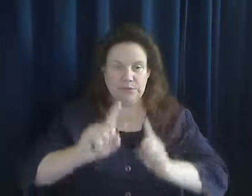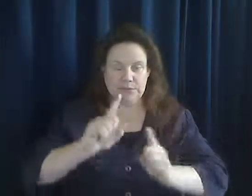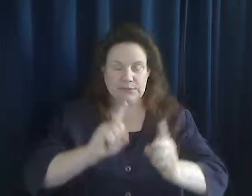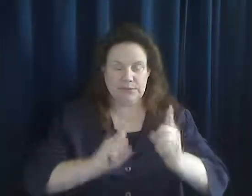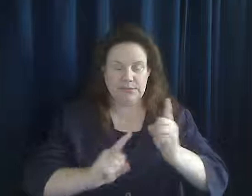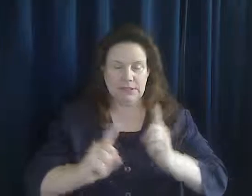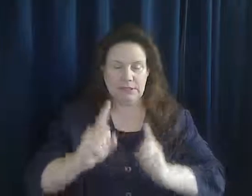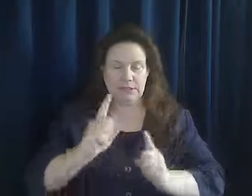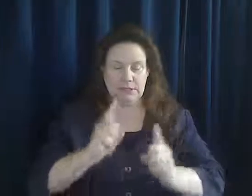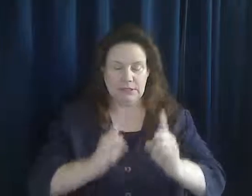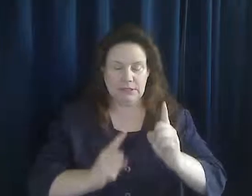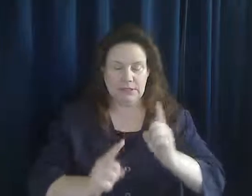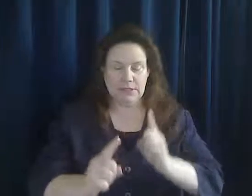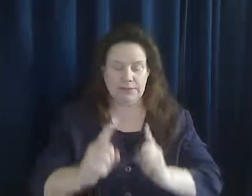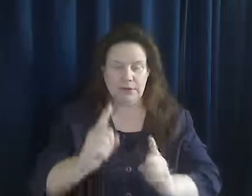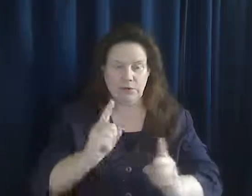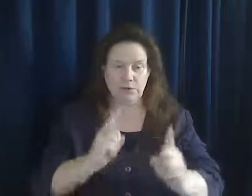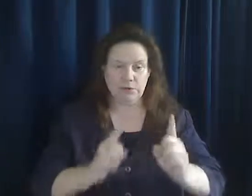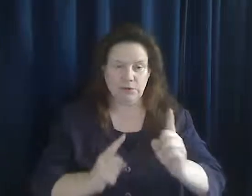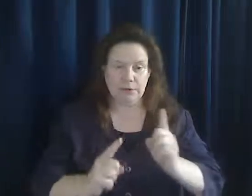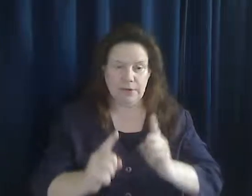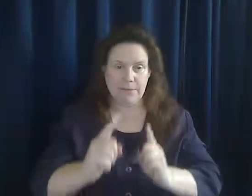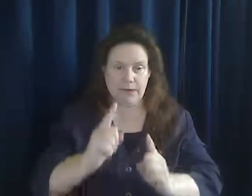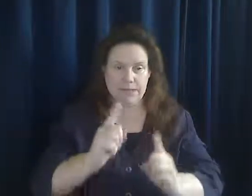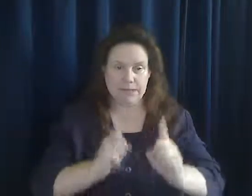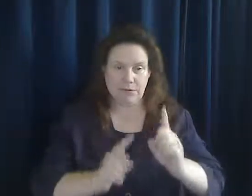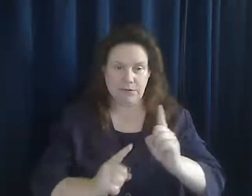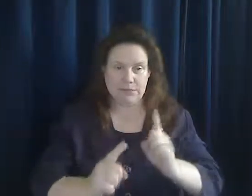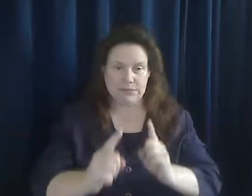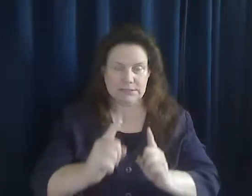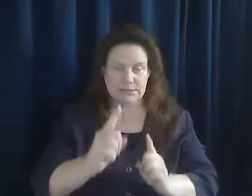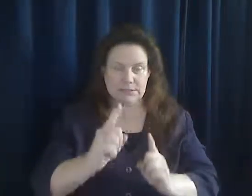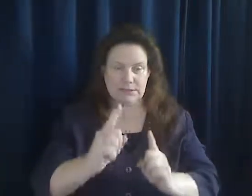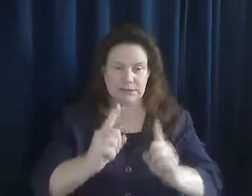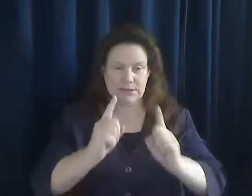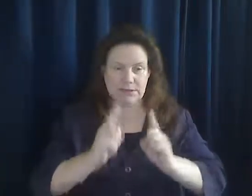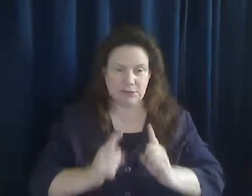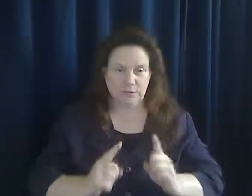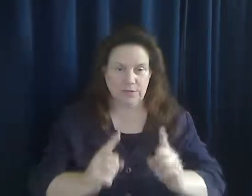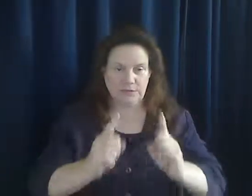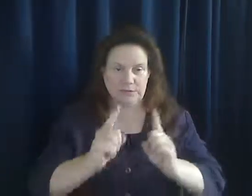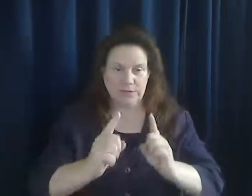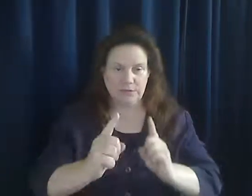pointers, and they are going toward my body. So they're not doing this together.